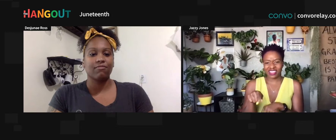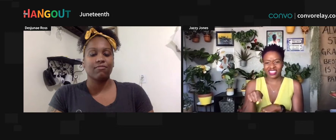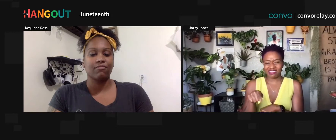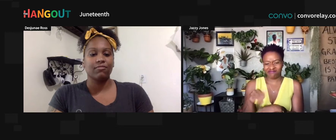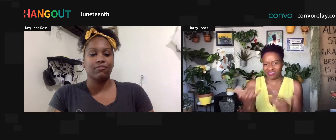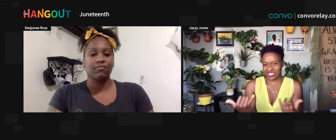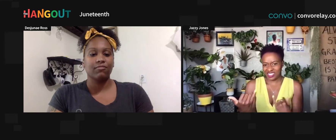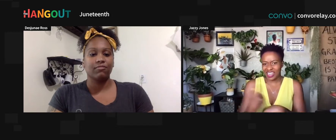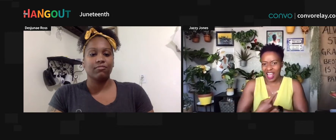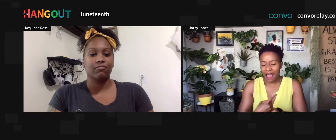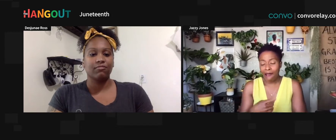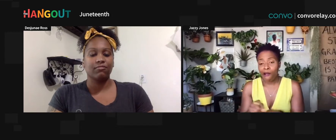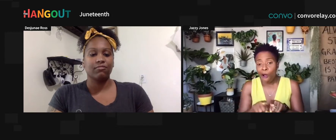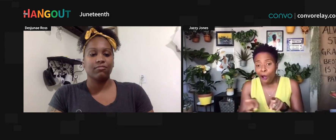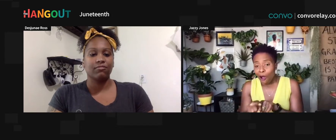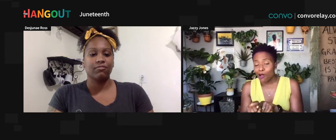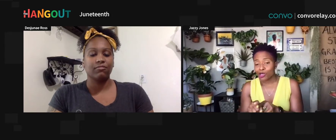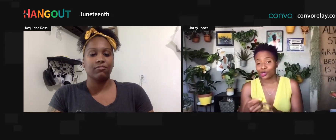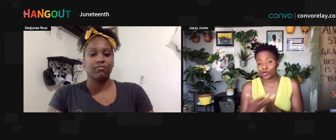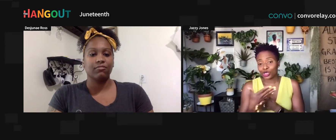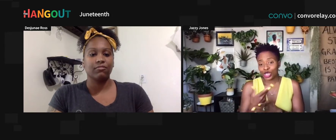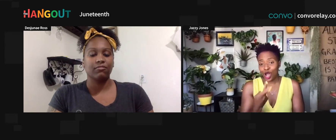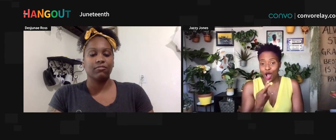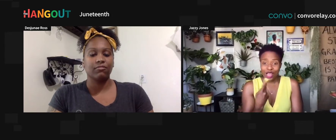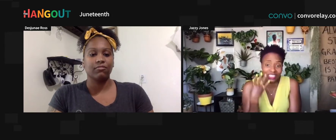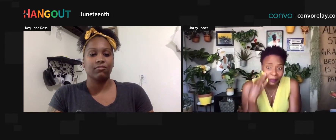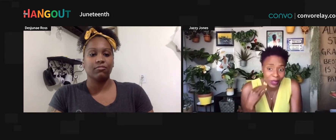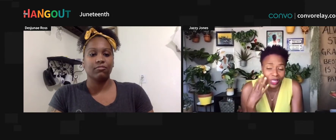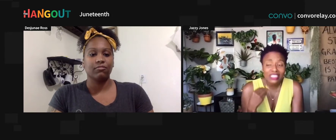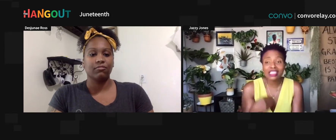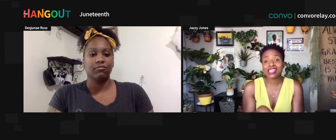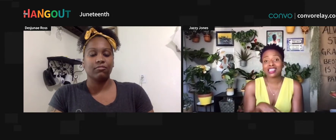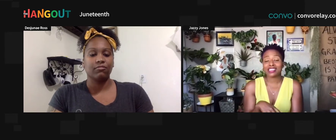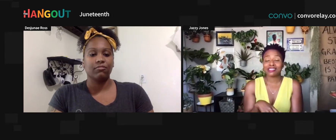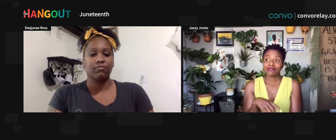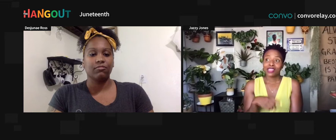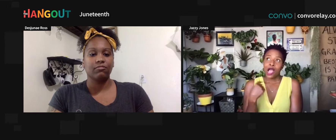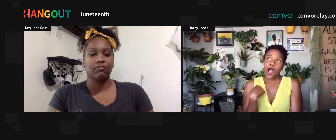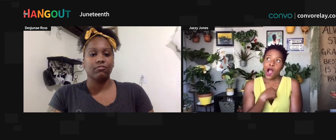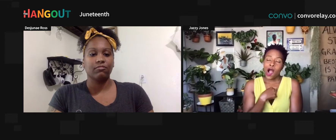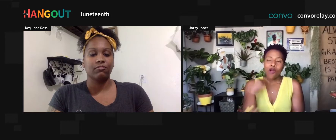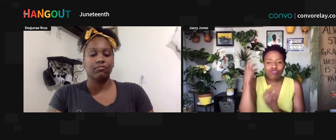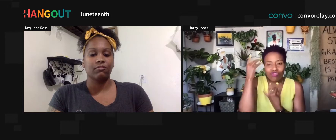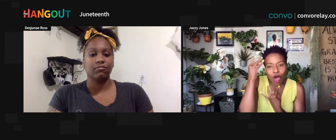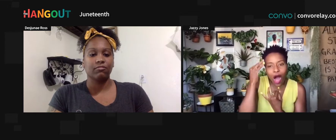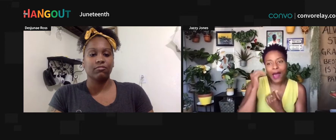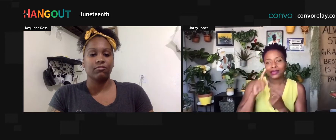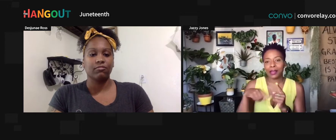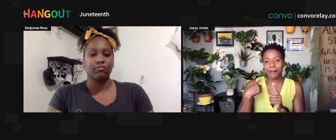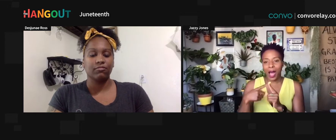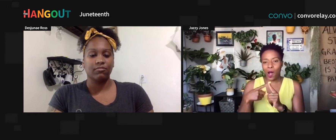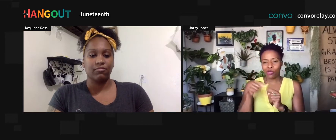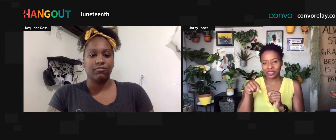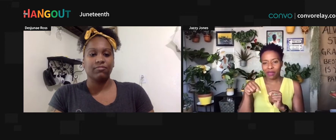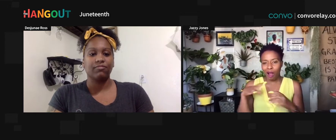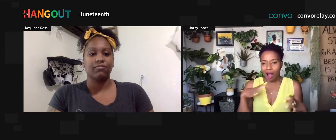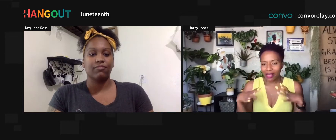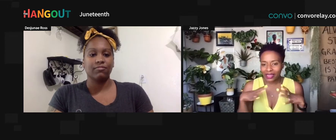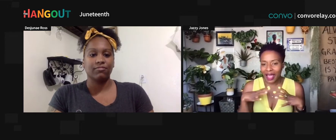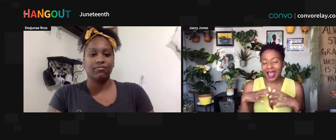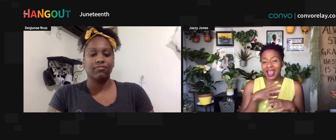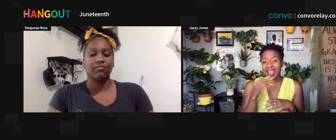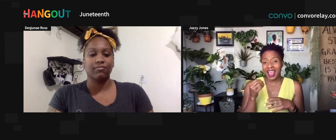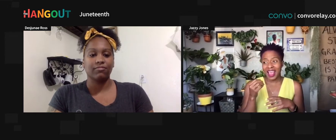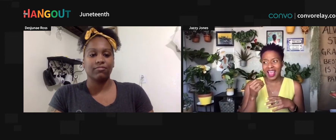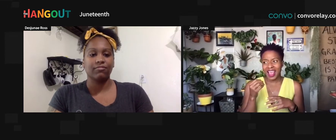We are going to talk a little bit more about what Juneteenth as a day is about, and we're going to share some of our experiences,